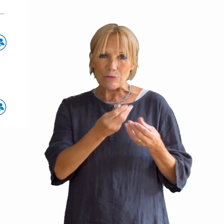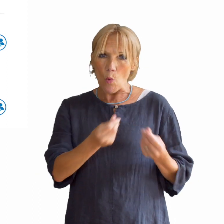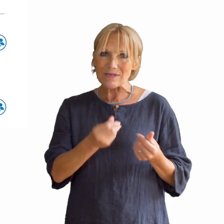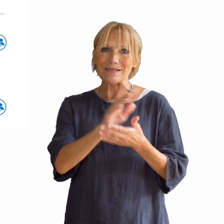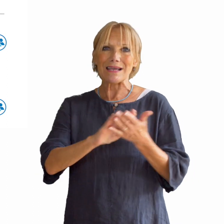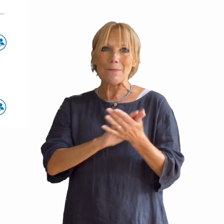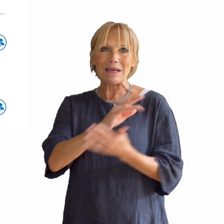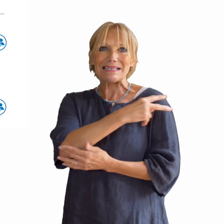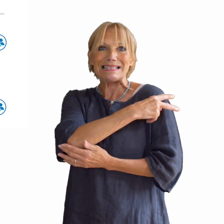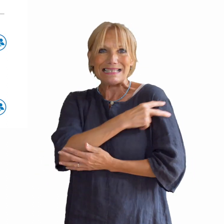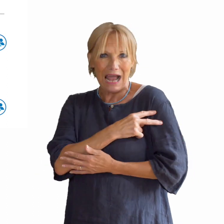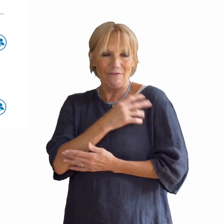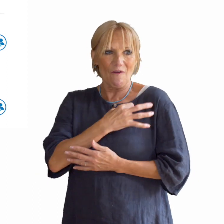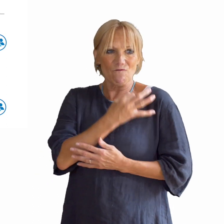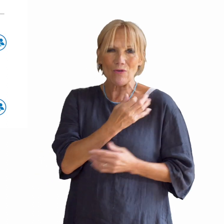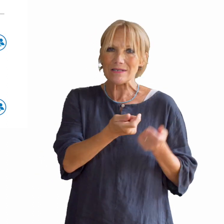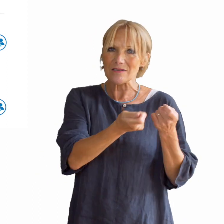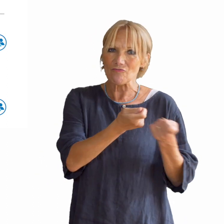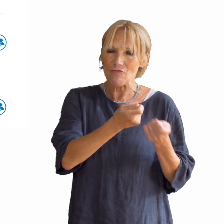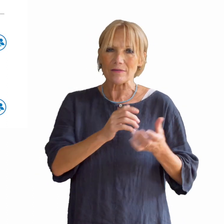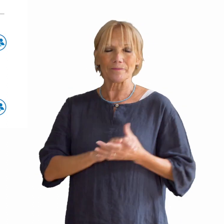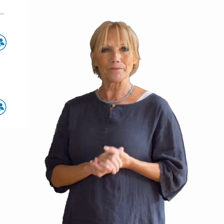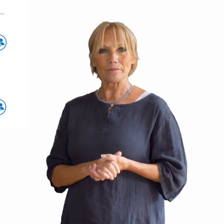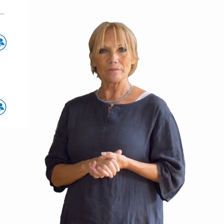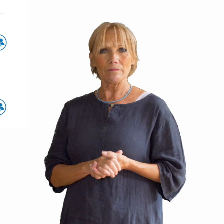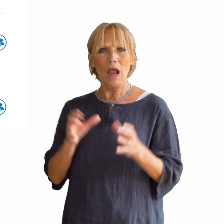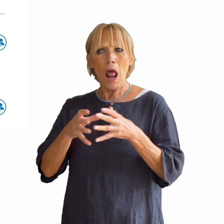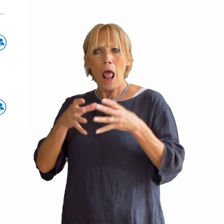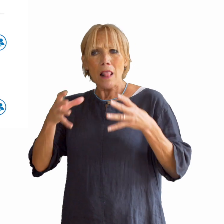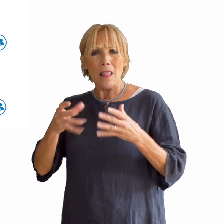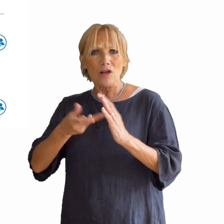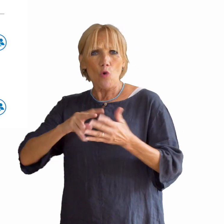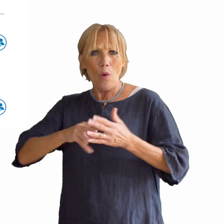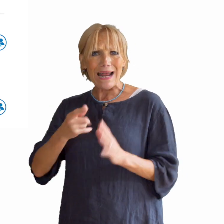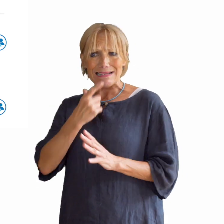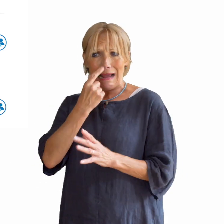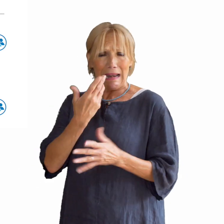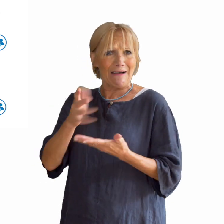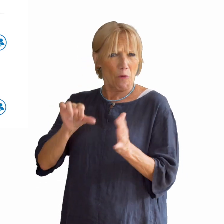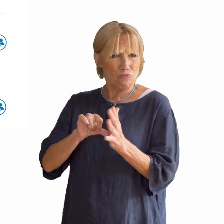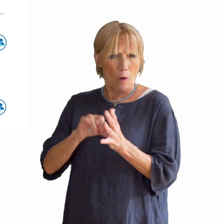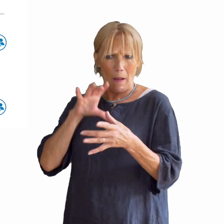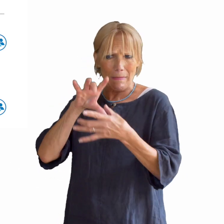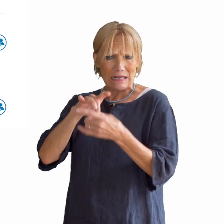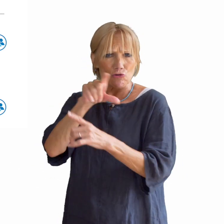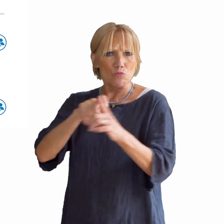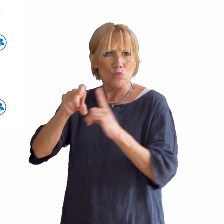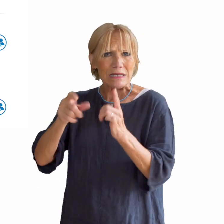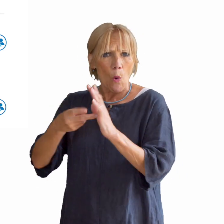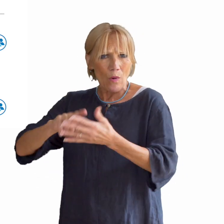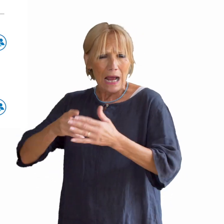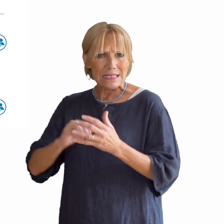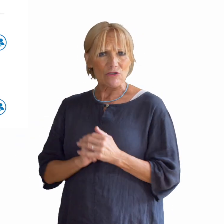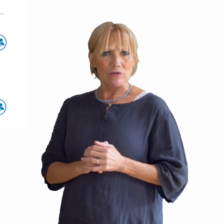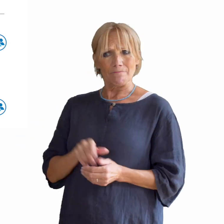organisational infrastructure and resources with which to staff and run a centre. But larger organisations can struggle to make strong